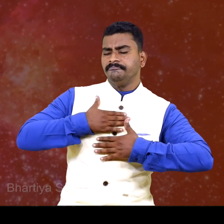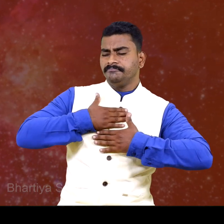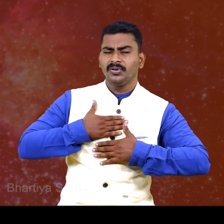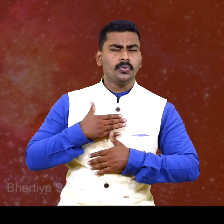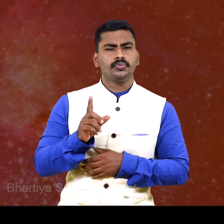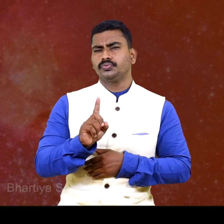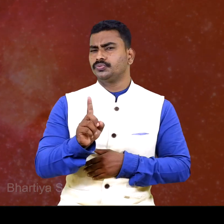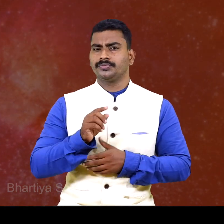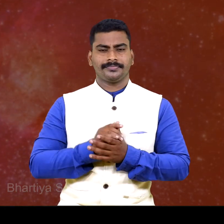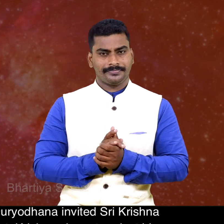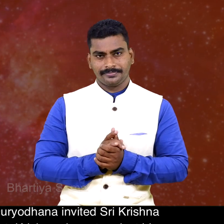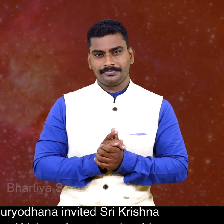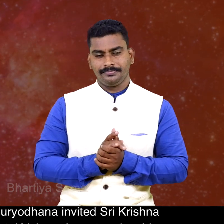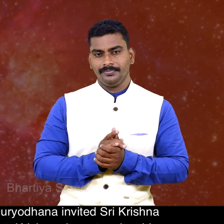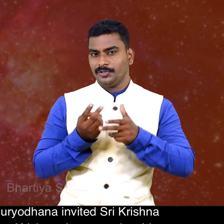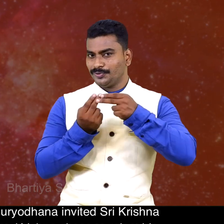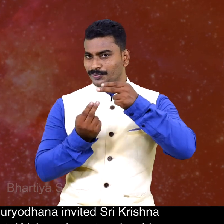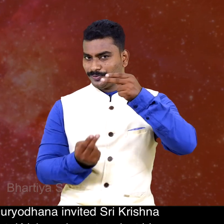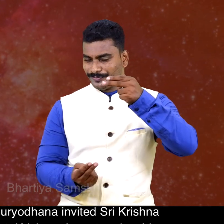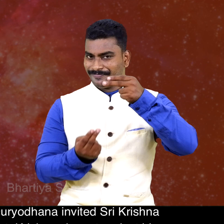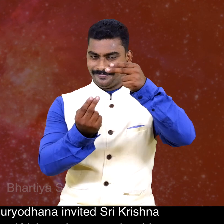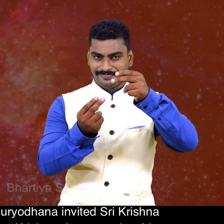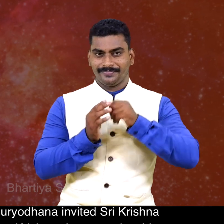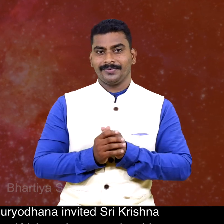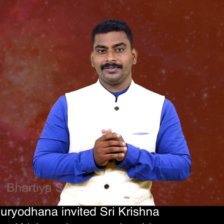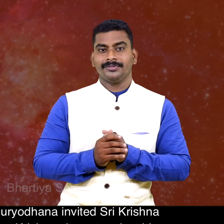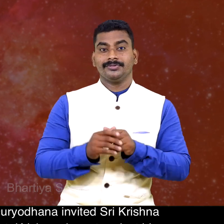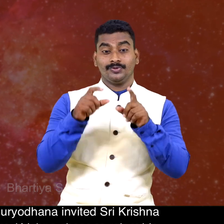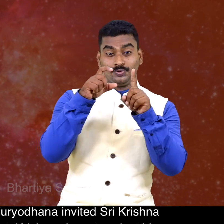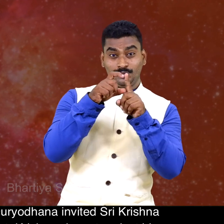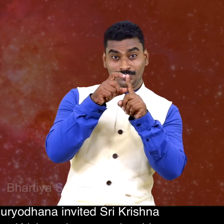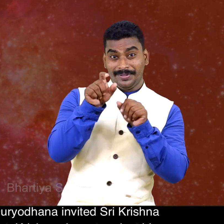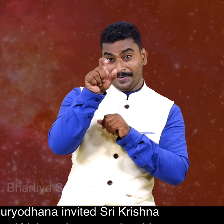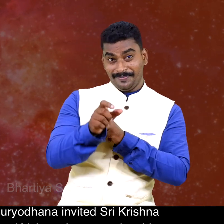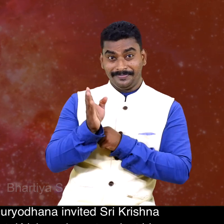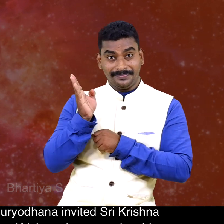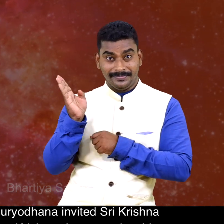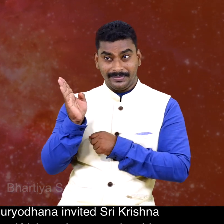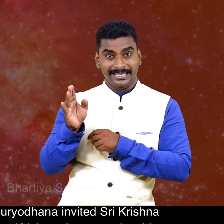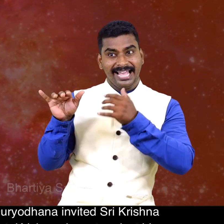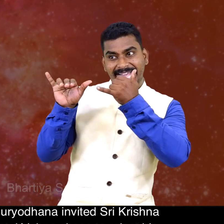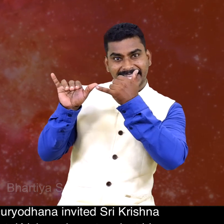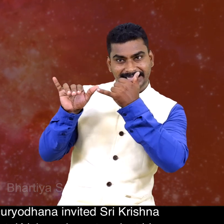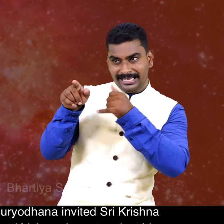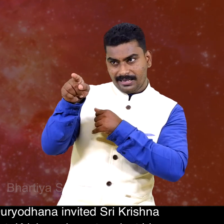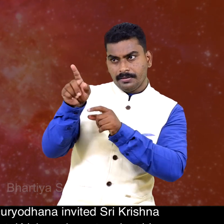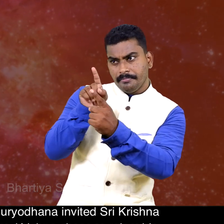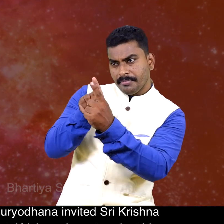Once, when Duryodhana invited Sri Krishna to a feast, Krishna